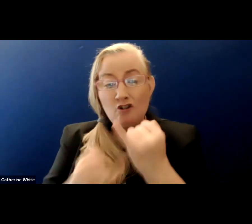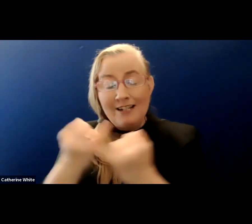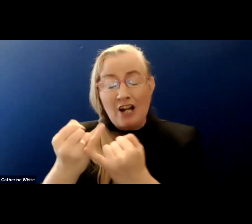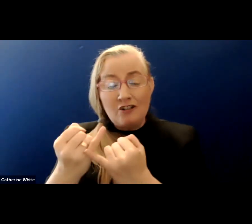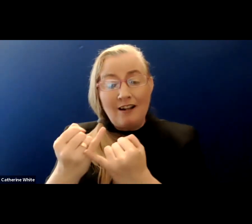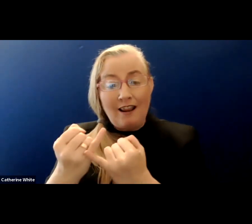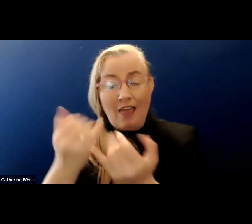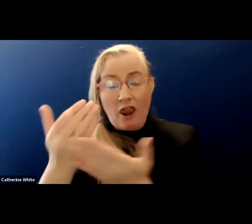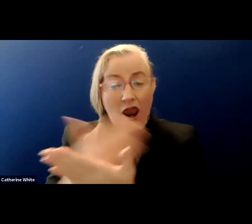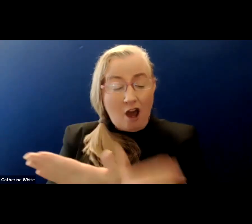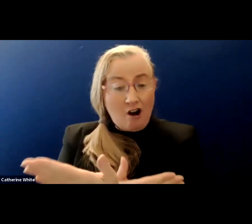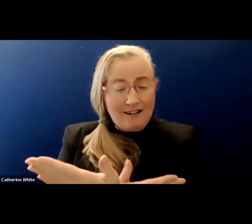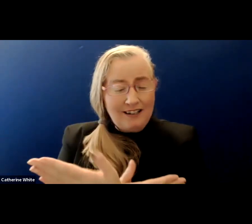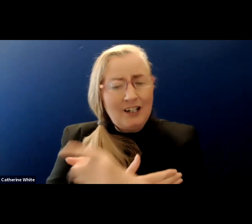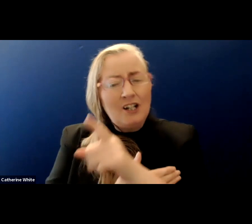So therefore,